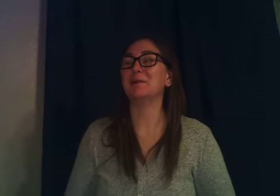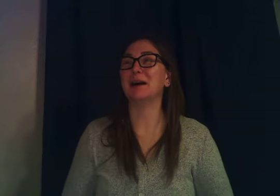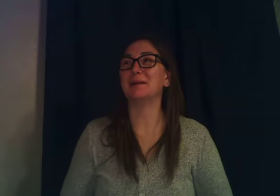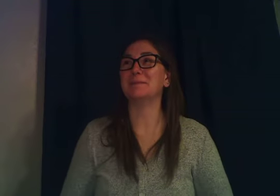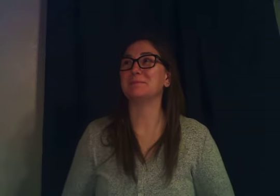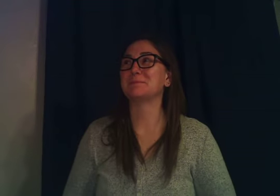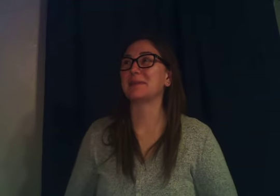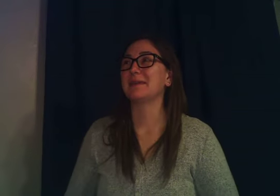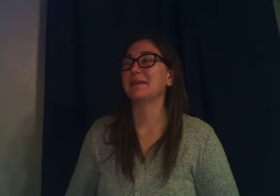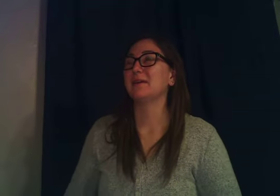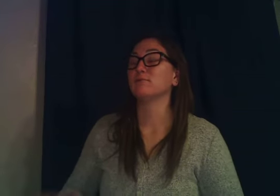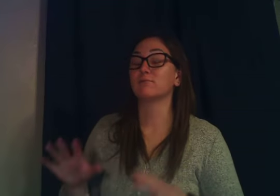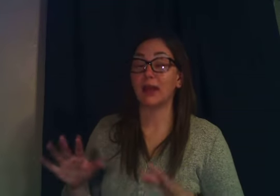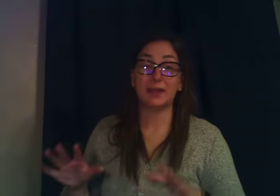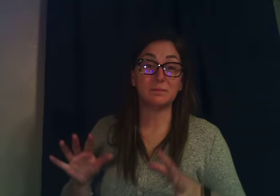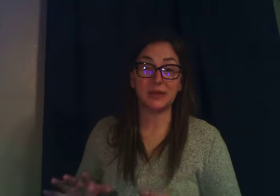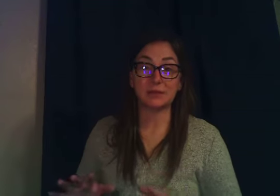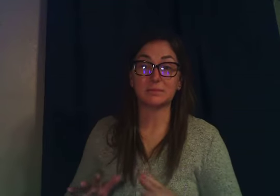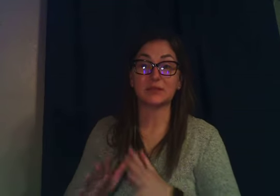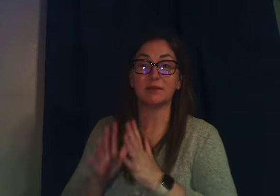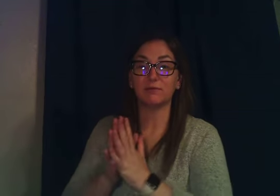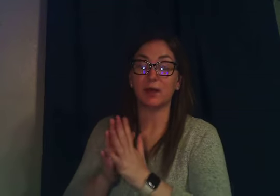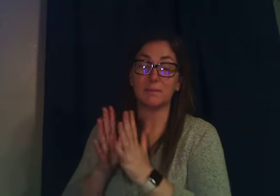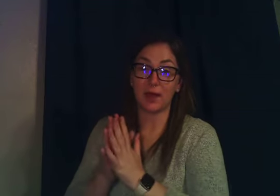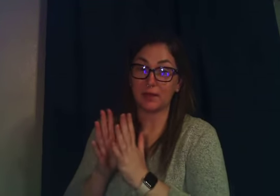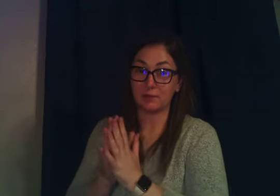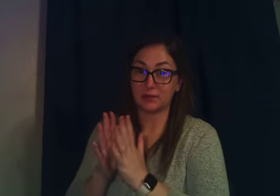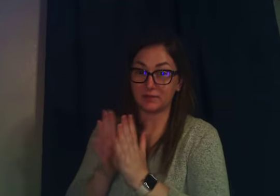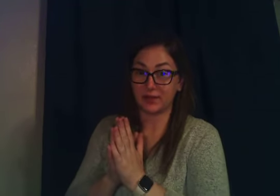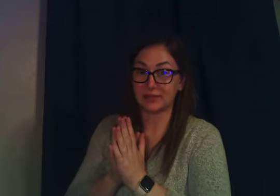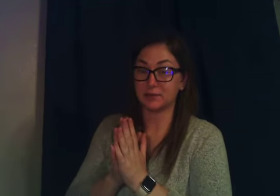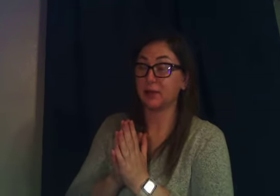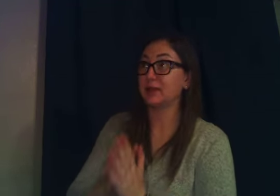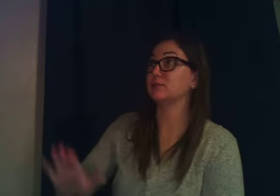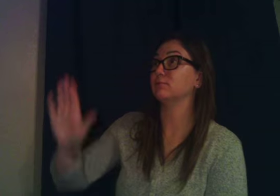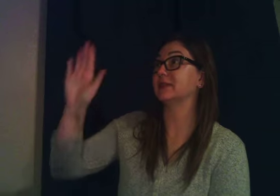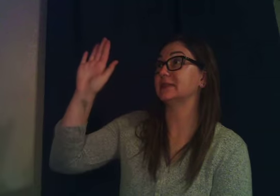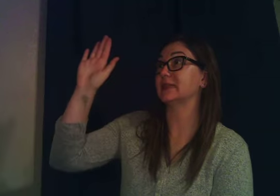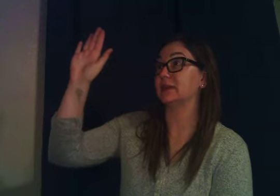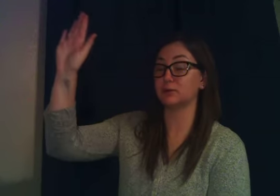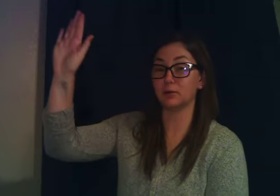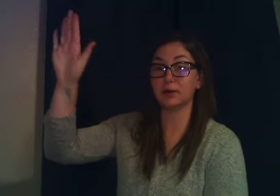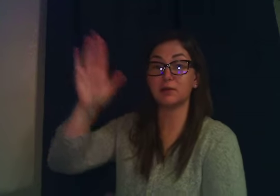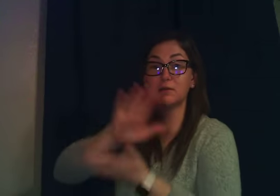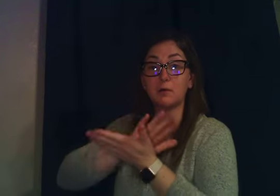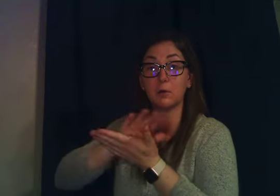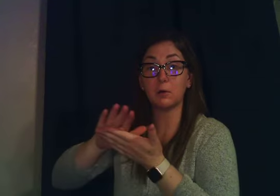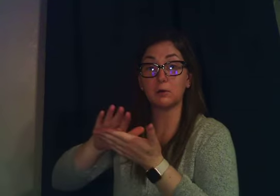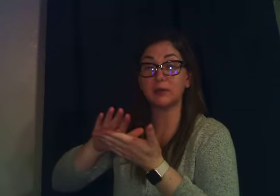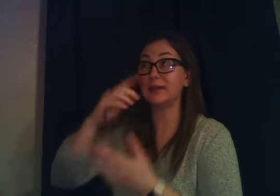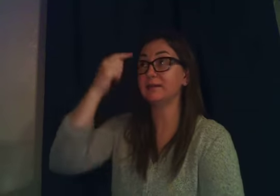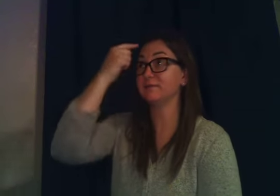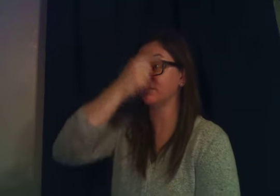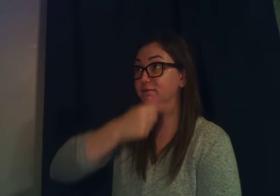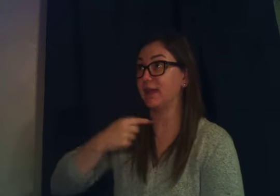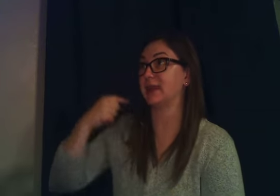radiant beams from thy holy face. Okay, so we can say your holy face.